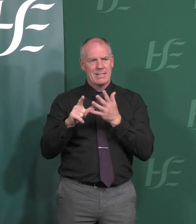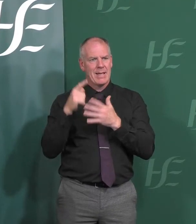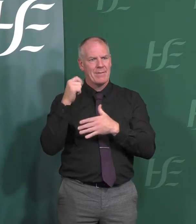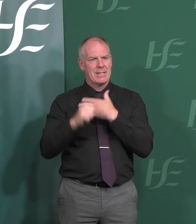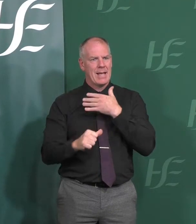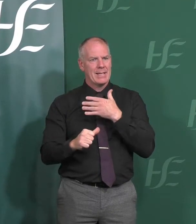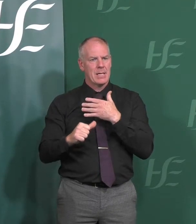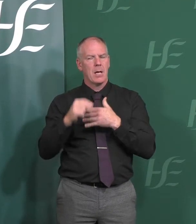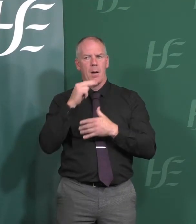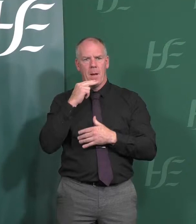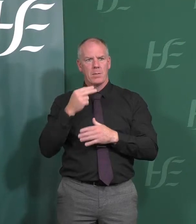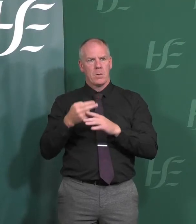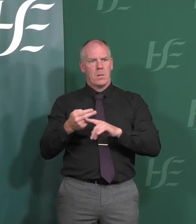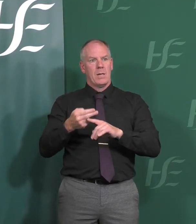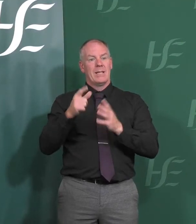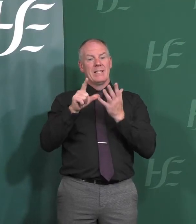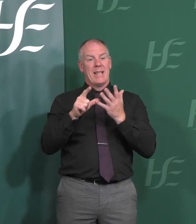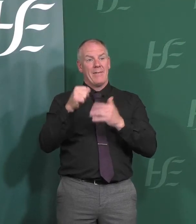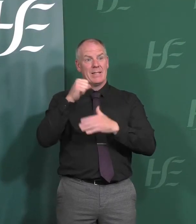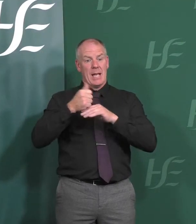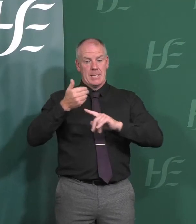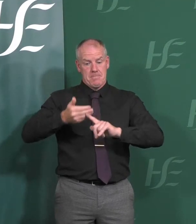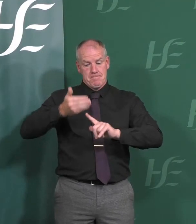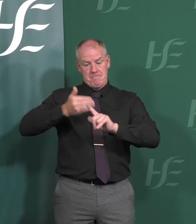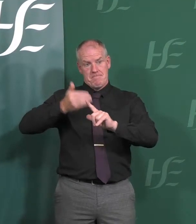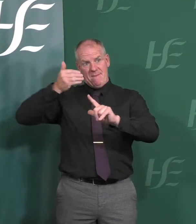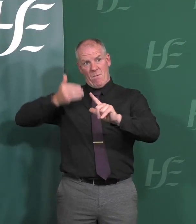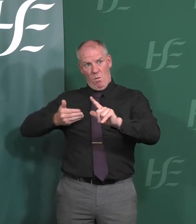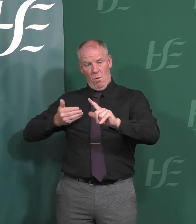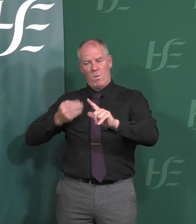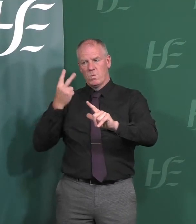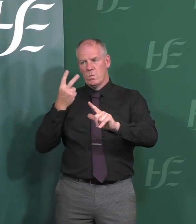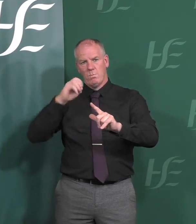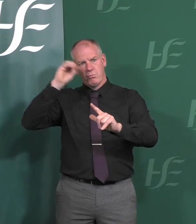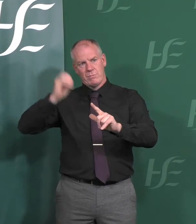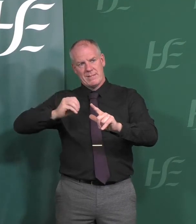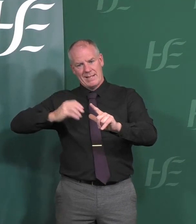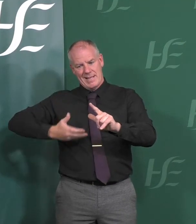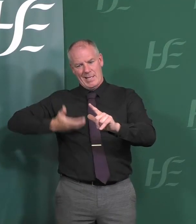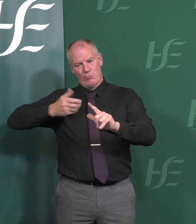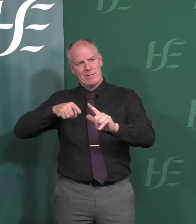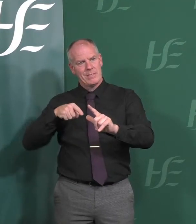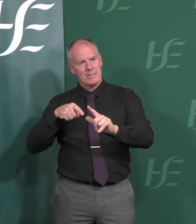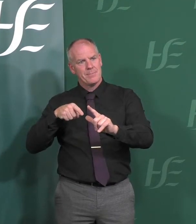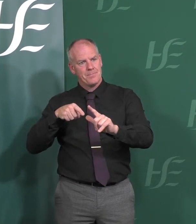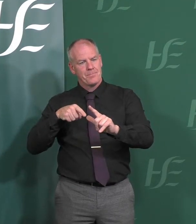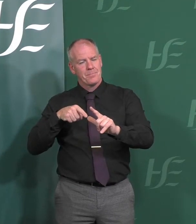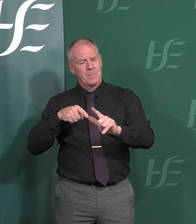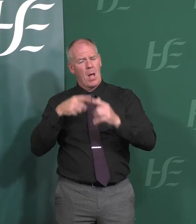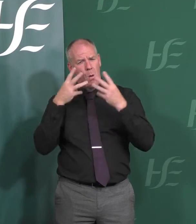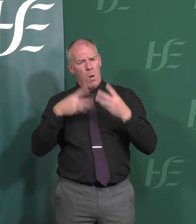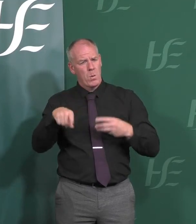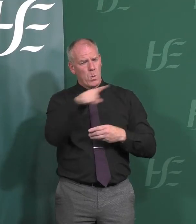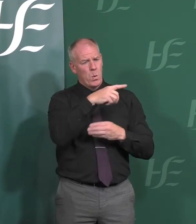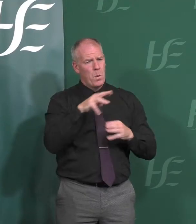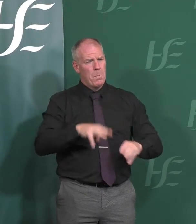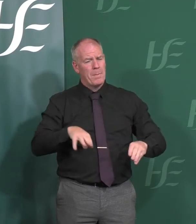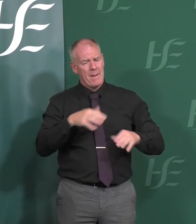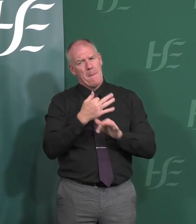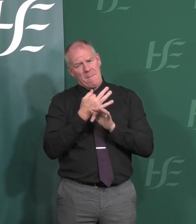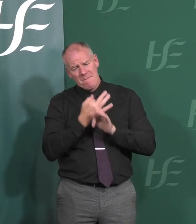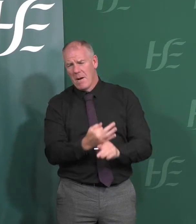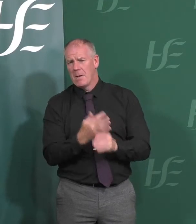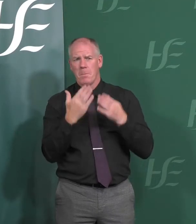to a 2% increase the 7 days prior to that. So again, I strongly urge everyone, the public, stick with the public